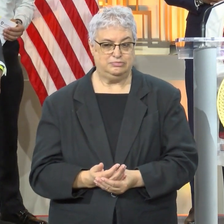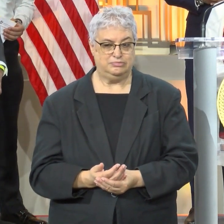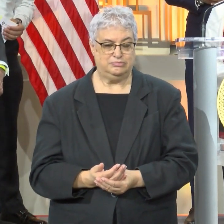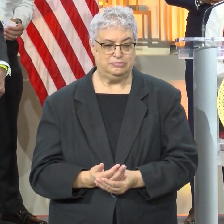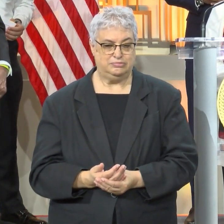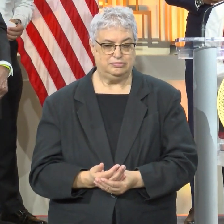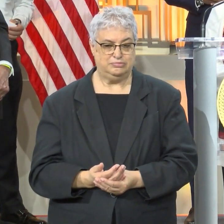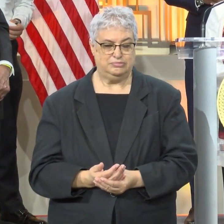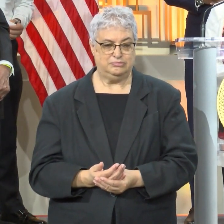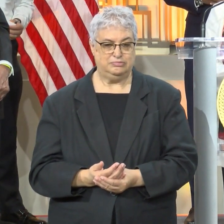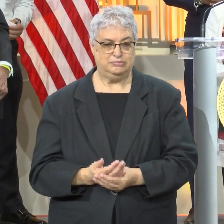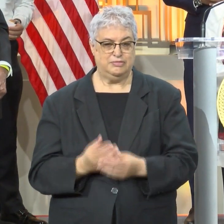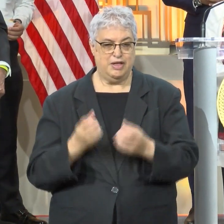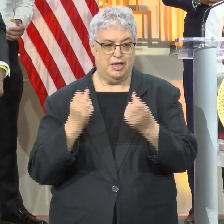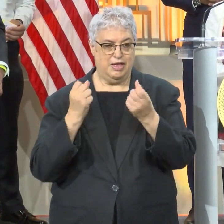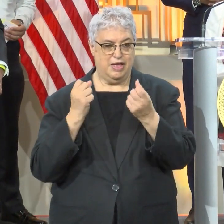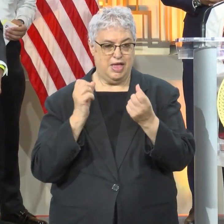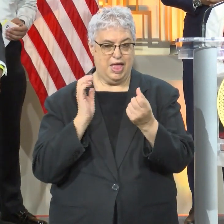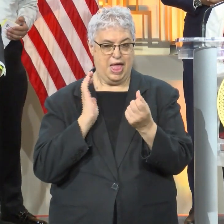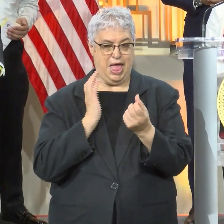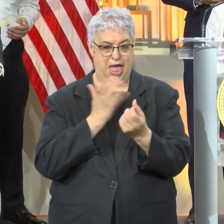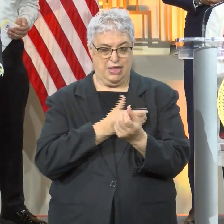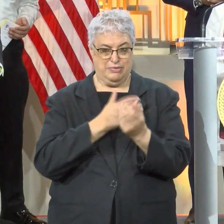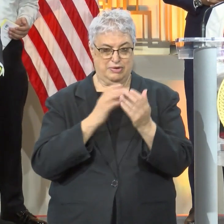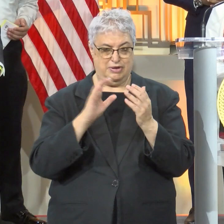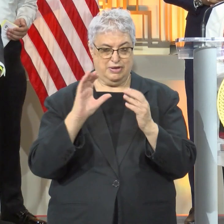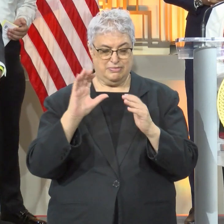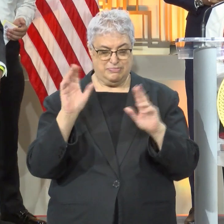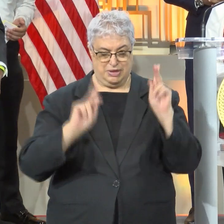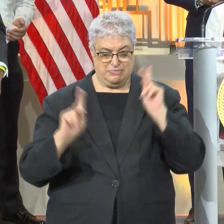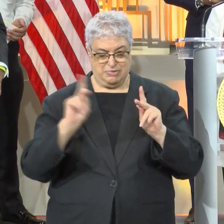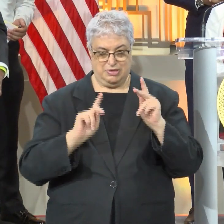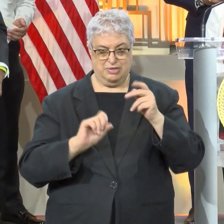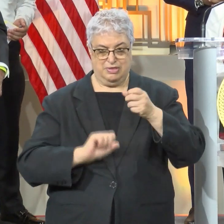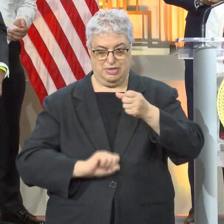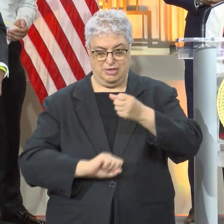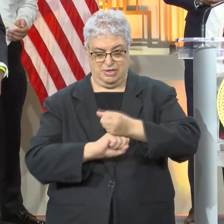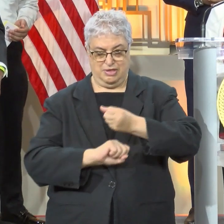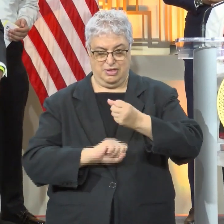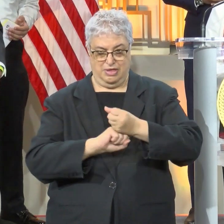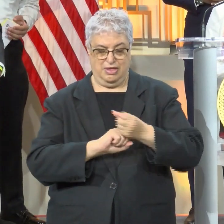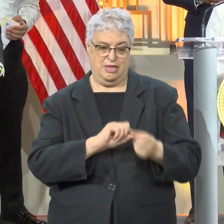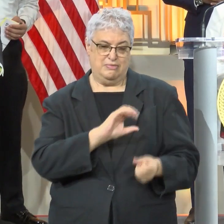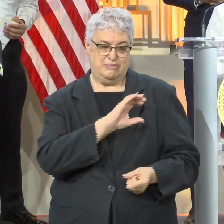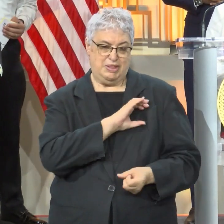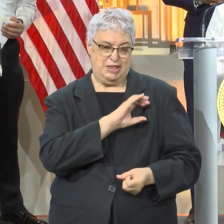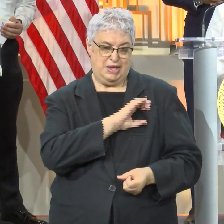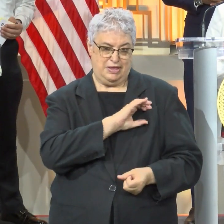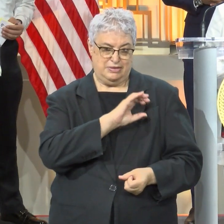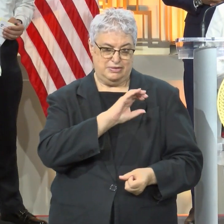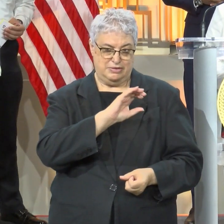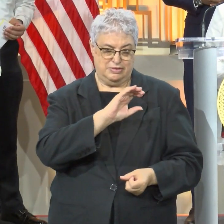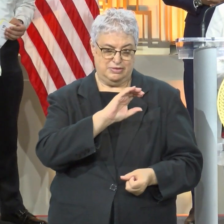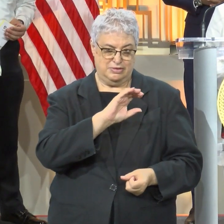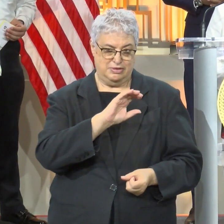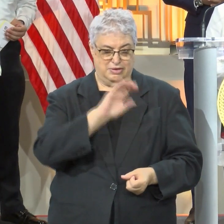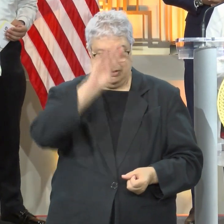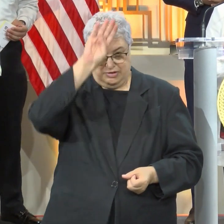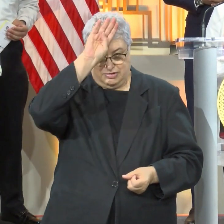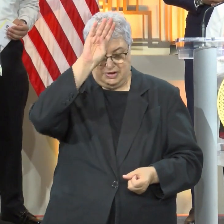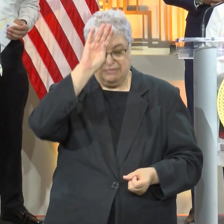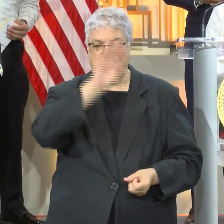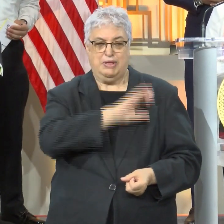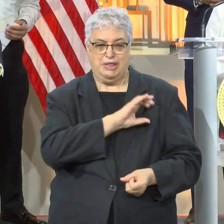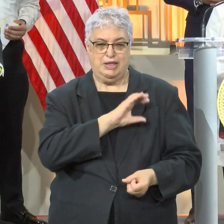I believe, the advocacy of all of our citizens. I heard a plea being made by Chief Acevedo for us to treat each other as if all of us are